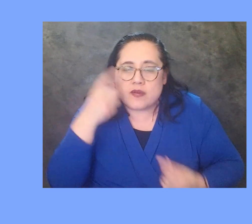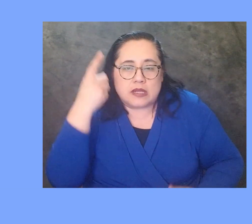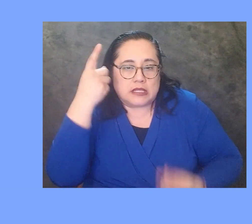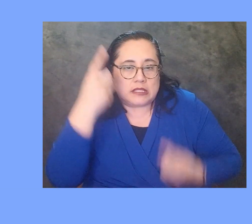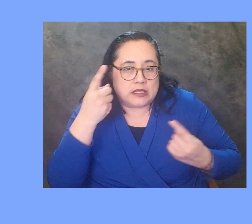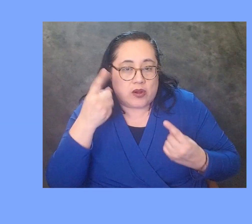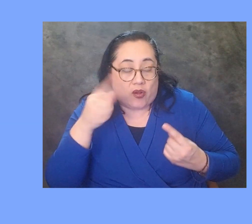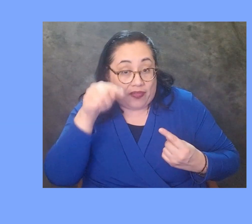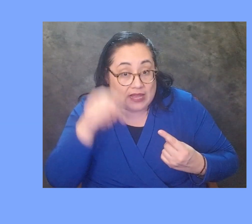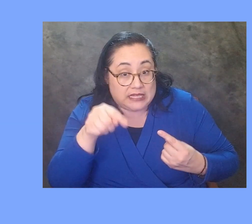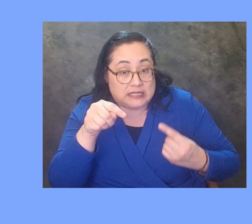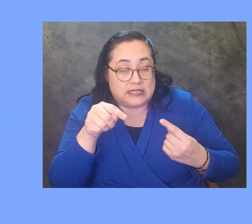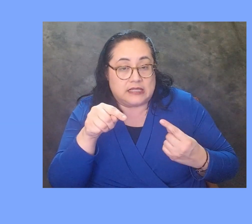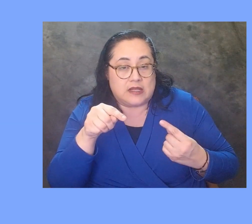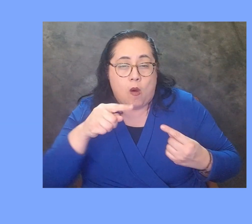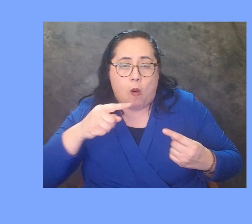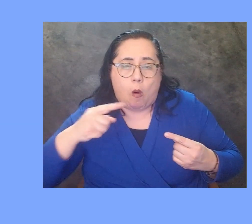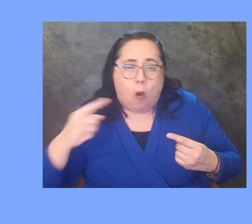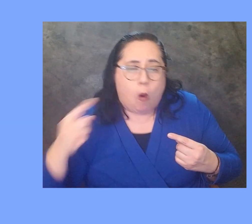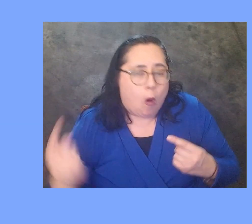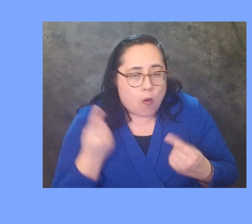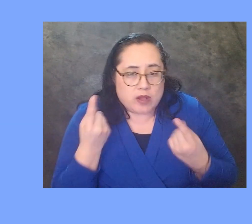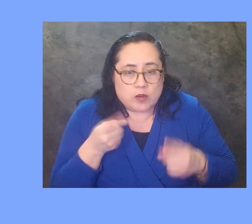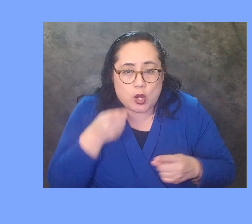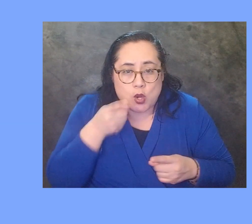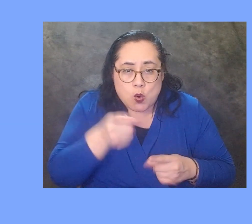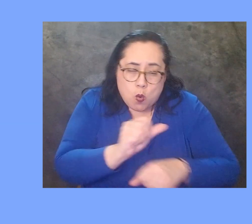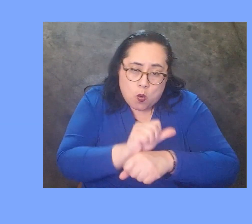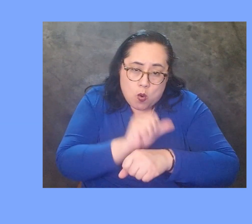explain? You have to consider these things